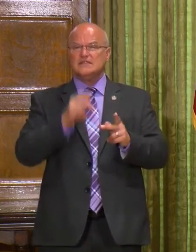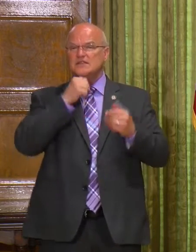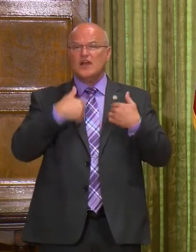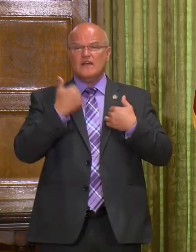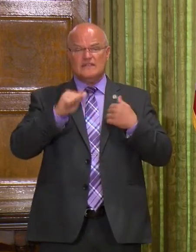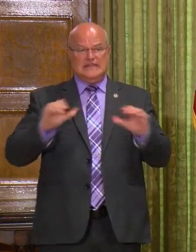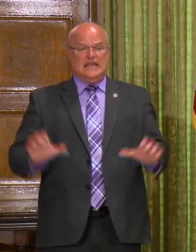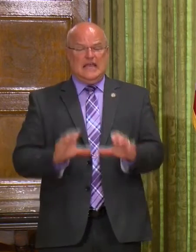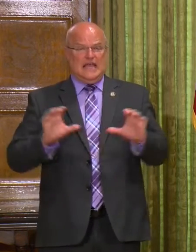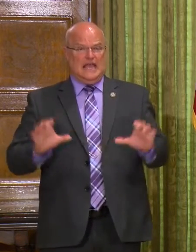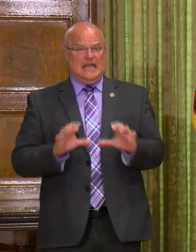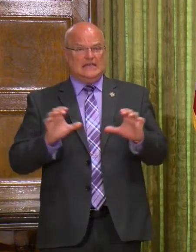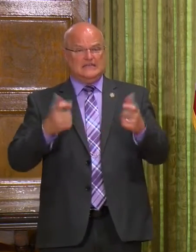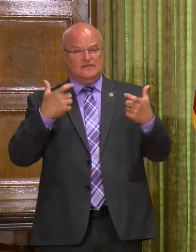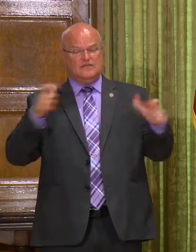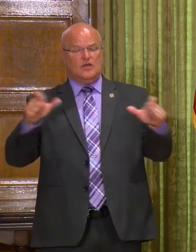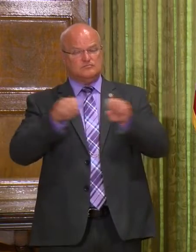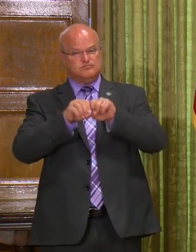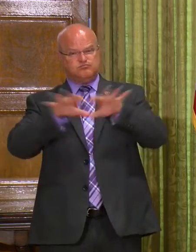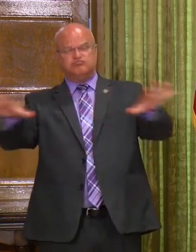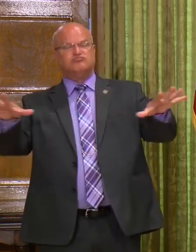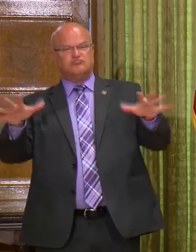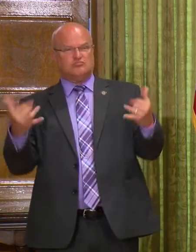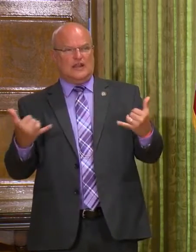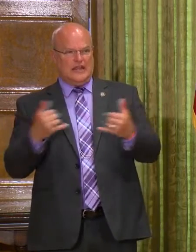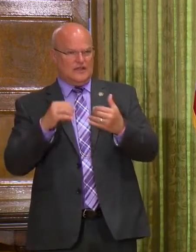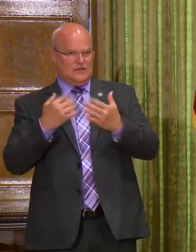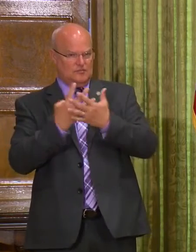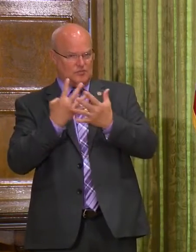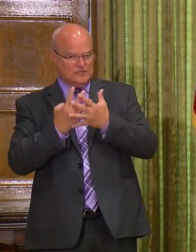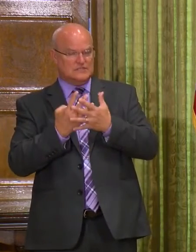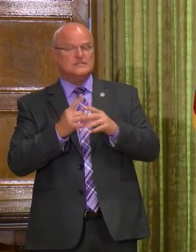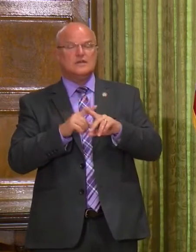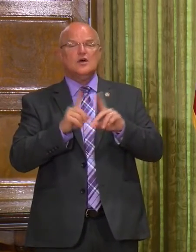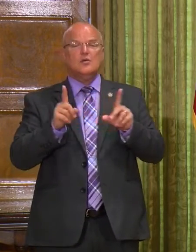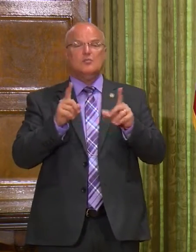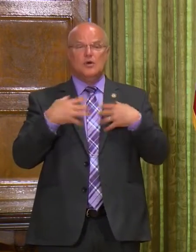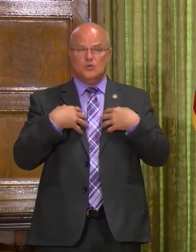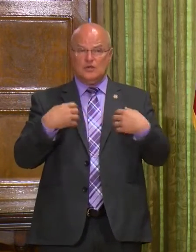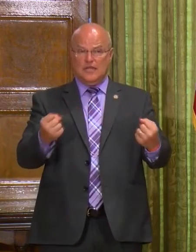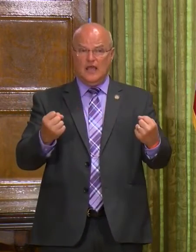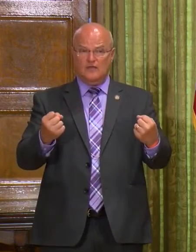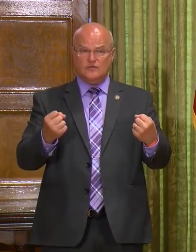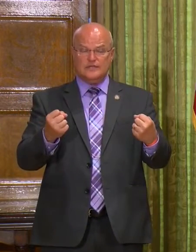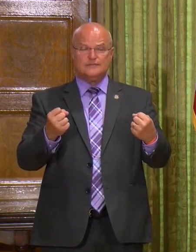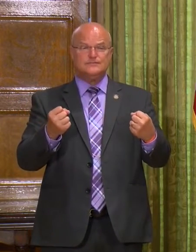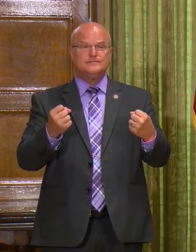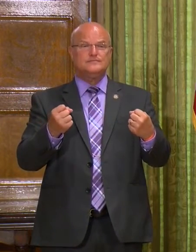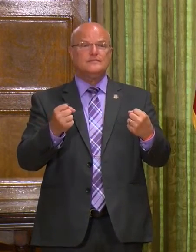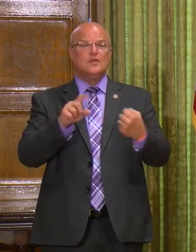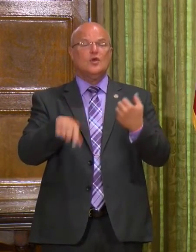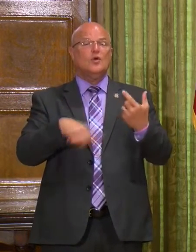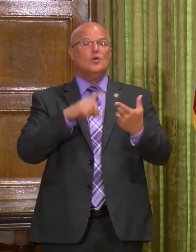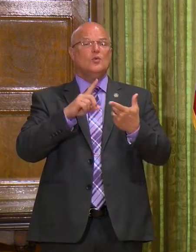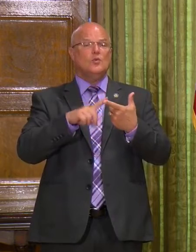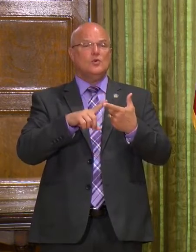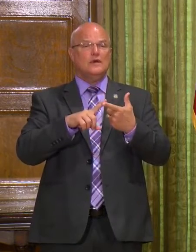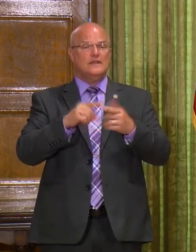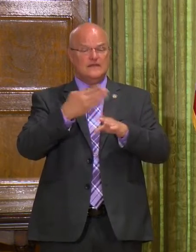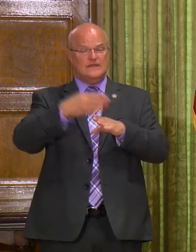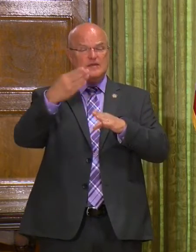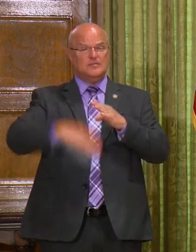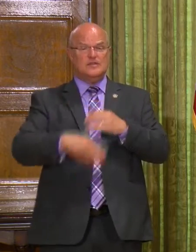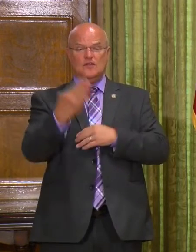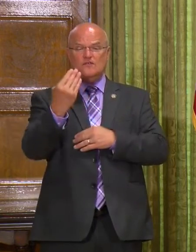have any active large outbreaks going on, and in terms of recovering, when they've